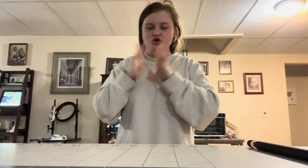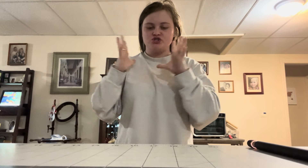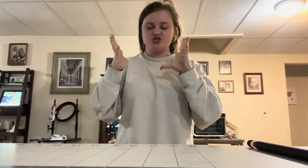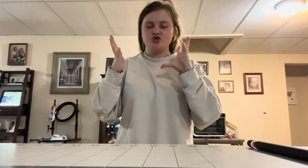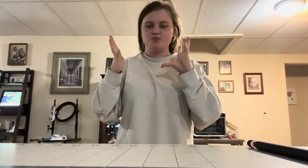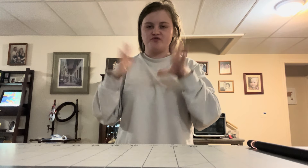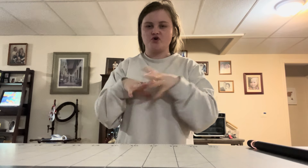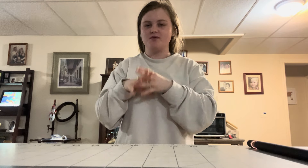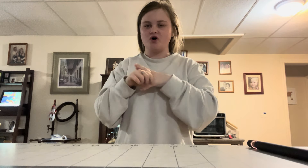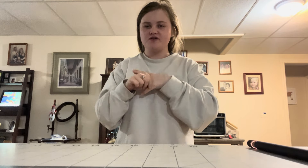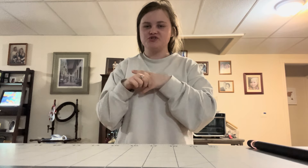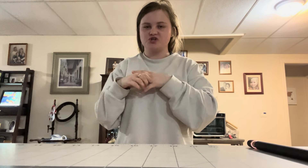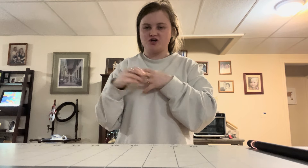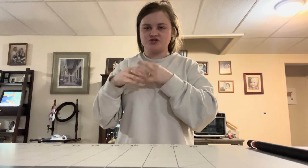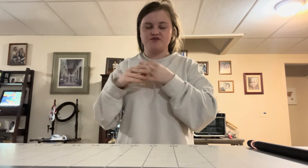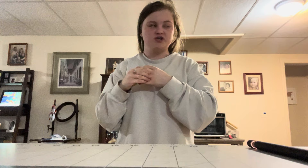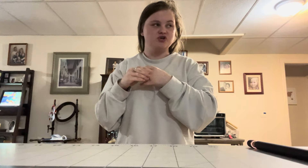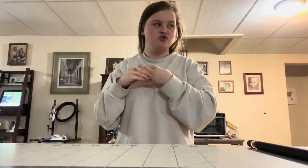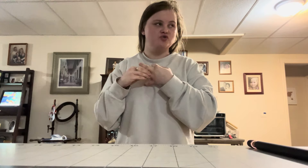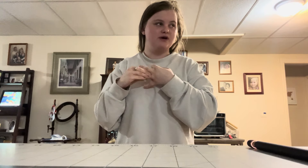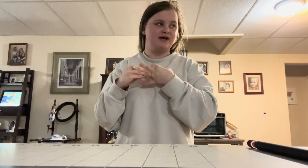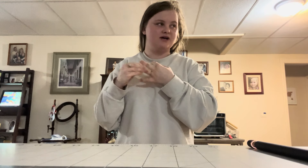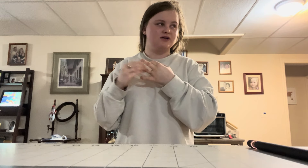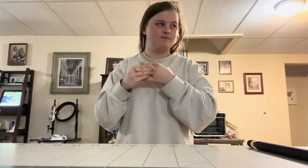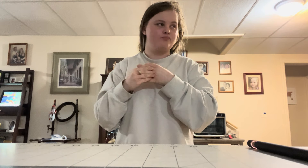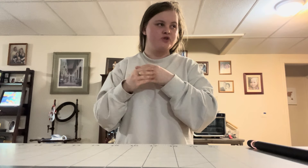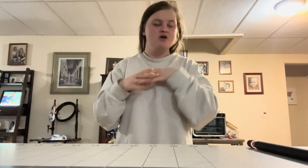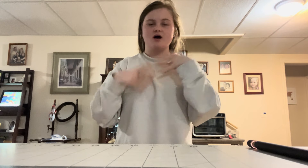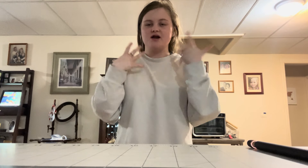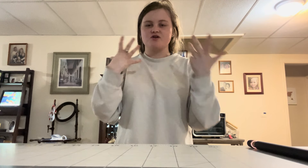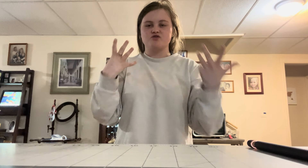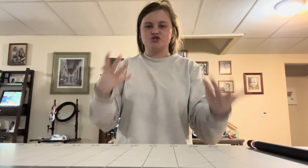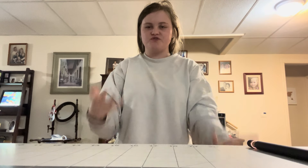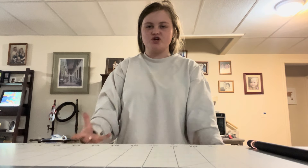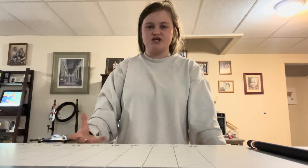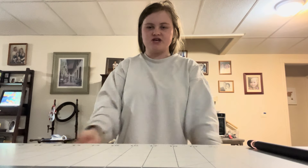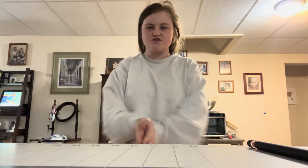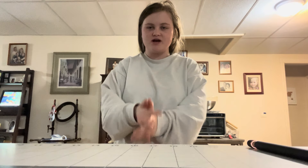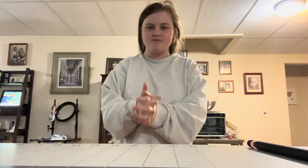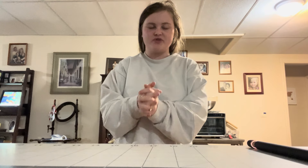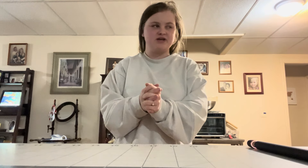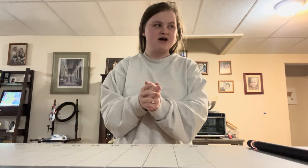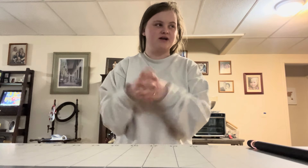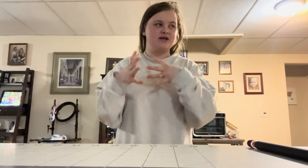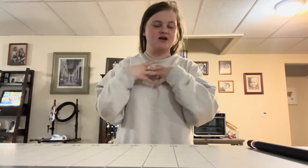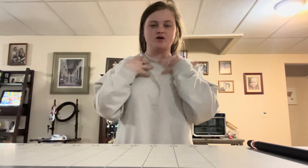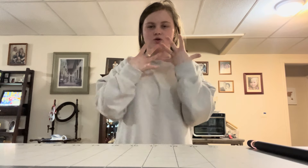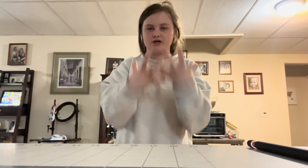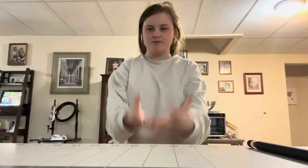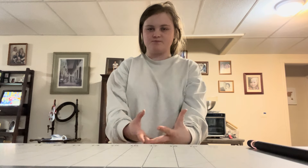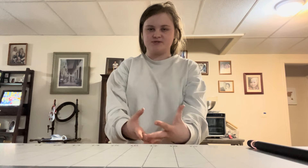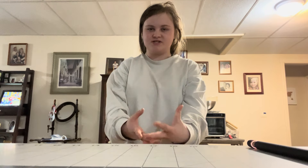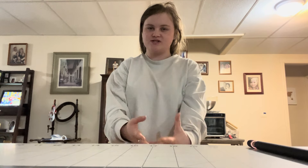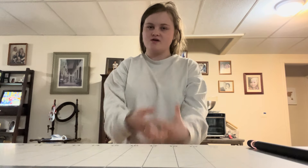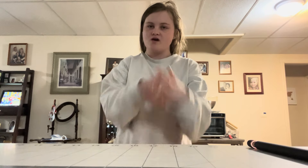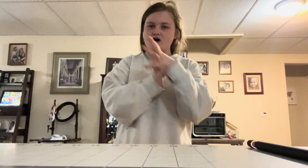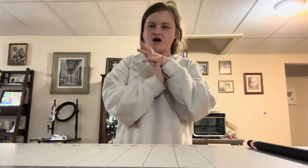to perform all these songs for you and I don't know, just for you to hear them and kind of get a glimpse of